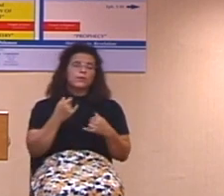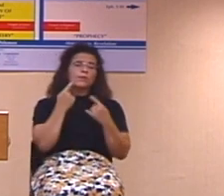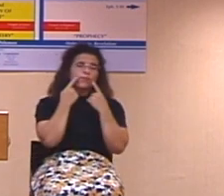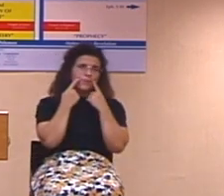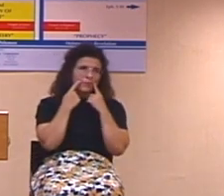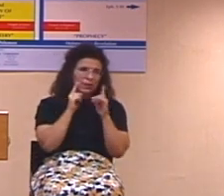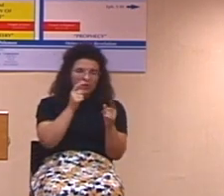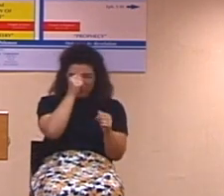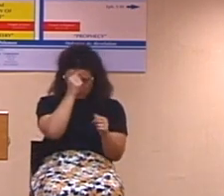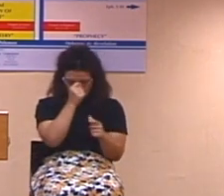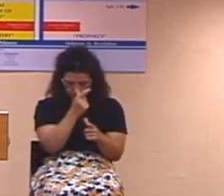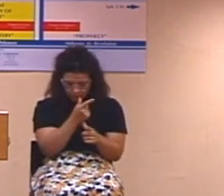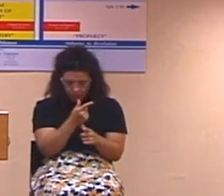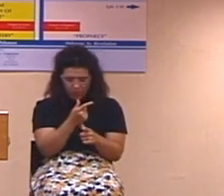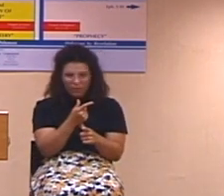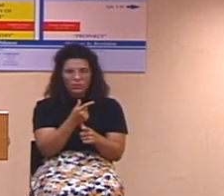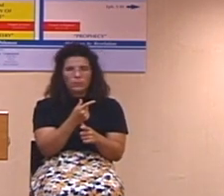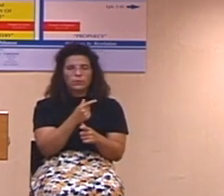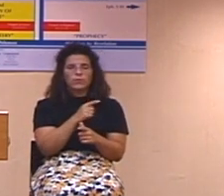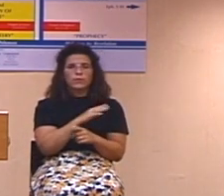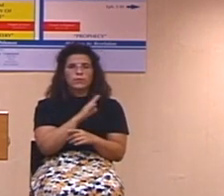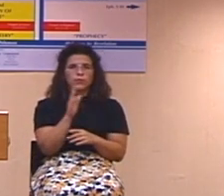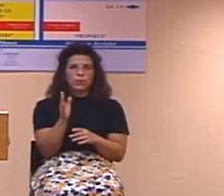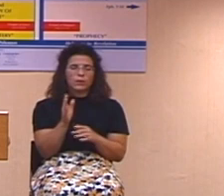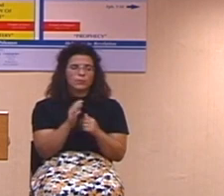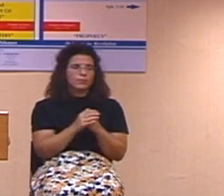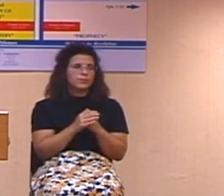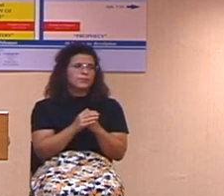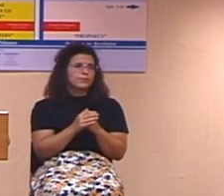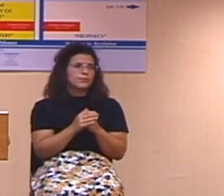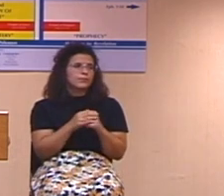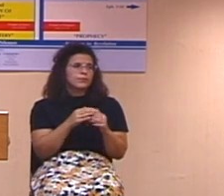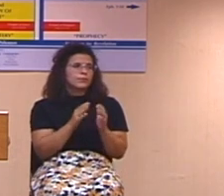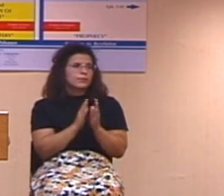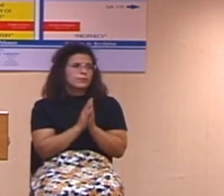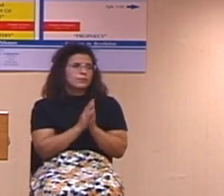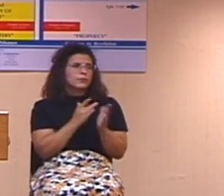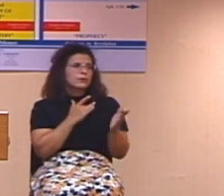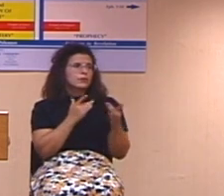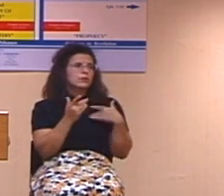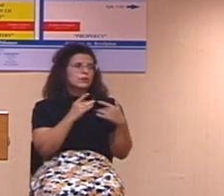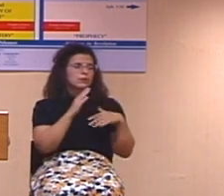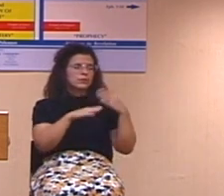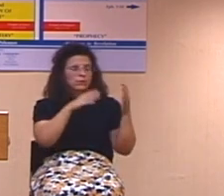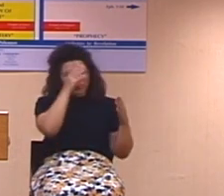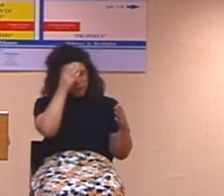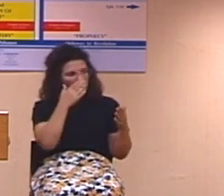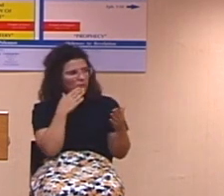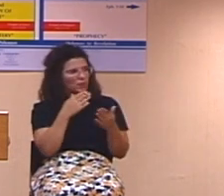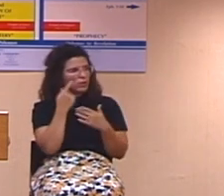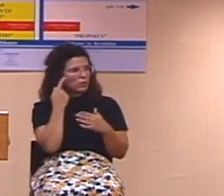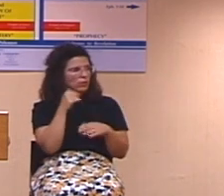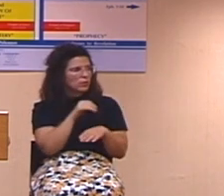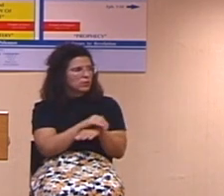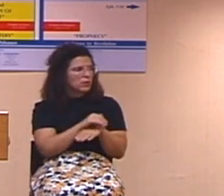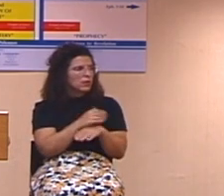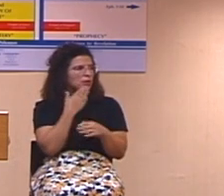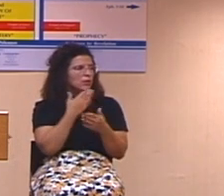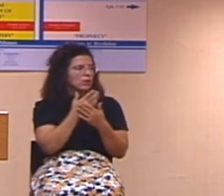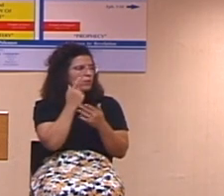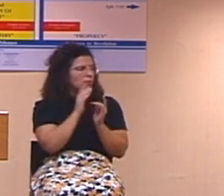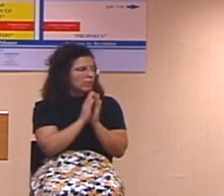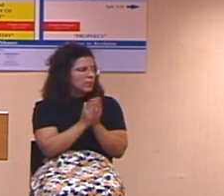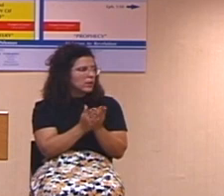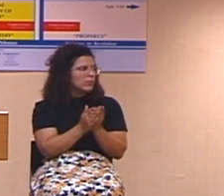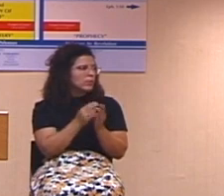brethren, farewell. Dear Heavenly Father, we thank you for the evening. We thank you for the word, for the look into it, for the exhortation. And Lord, I